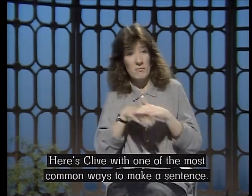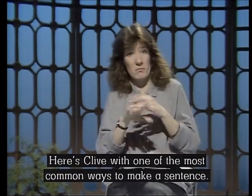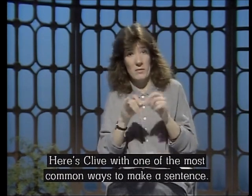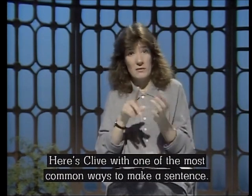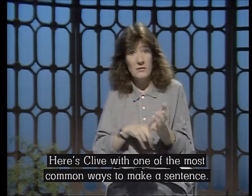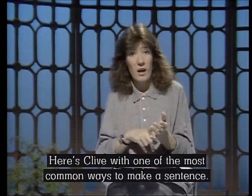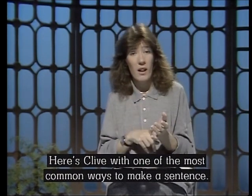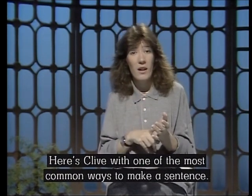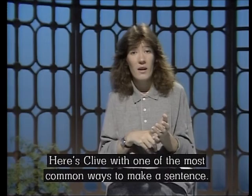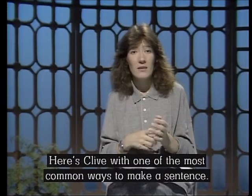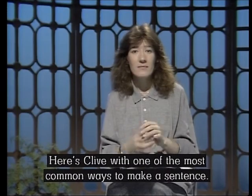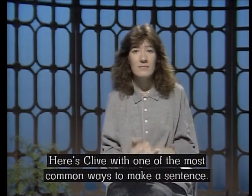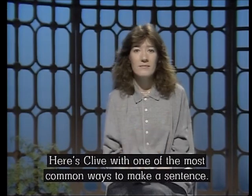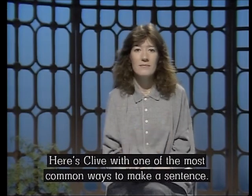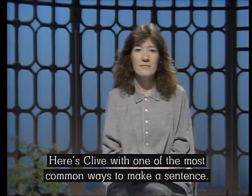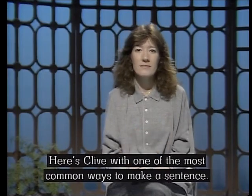make a sentence in BSL.